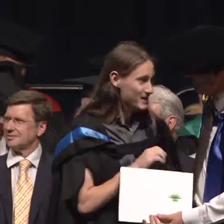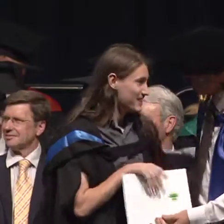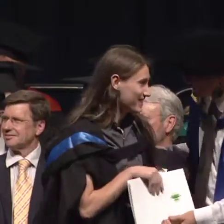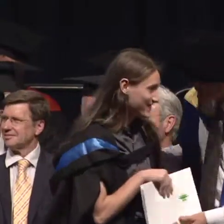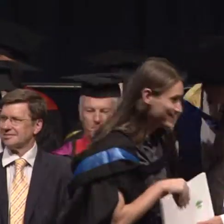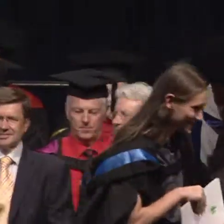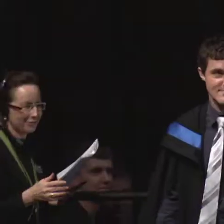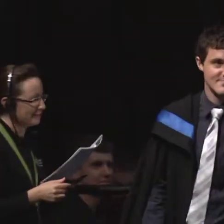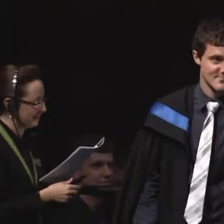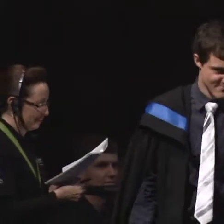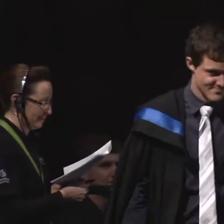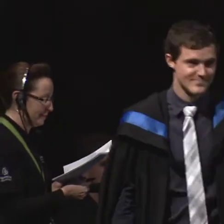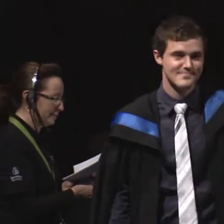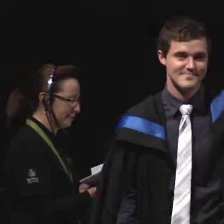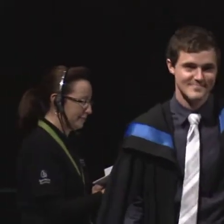Chris Park.